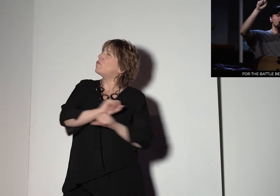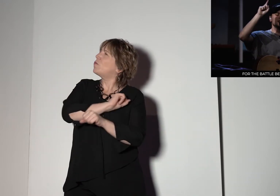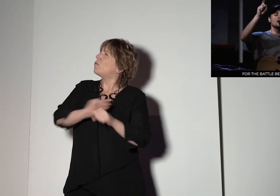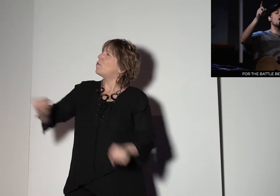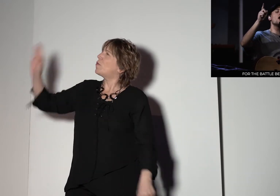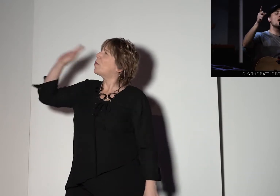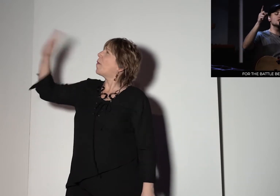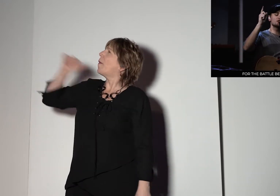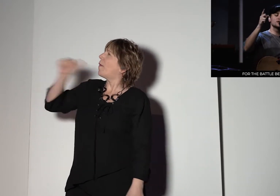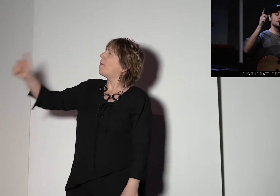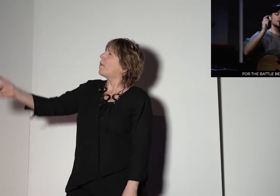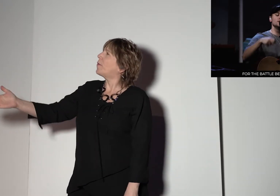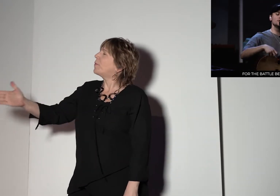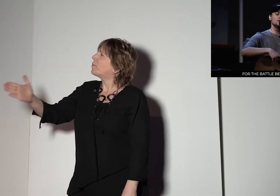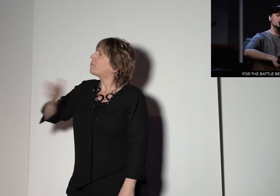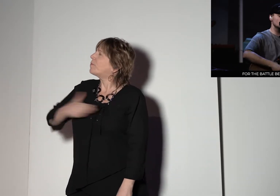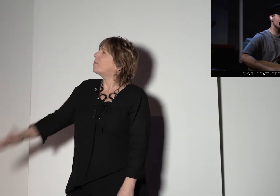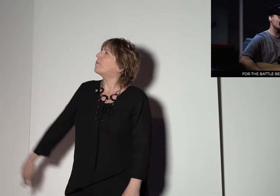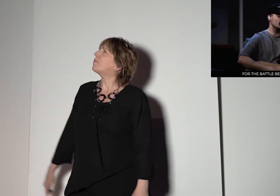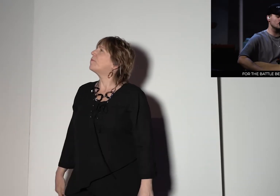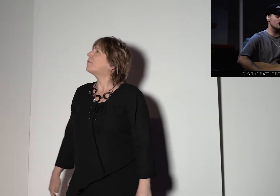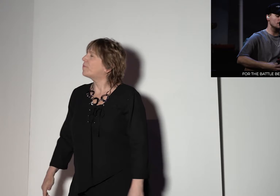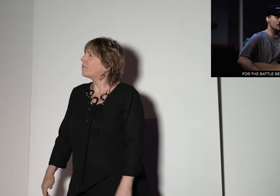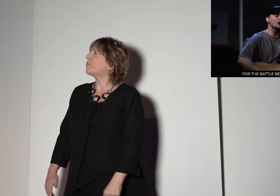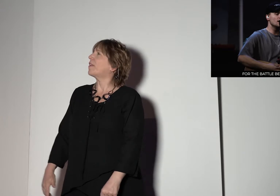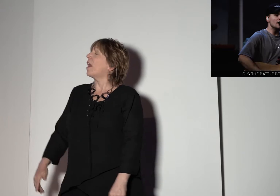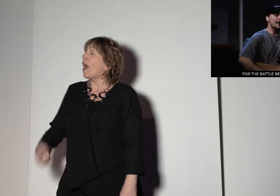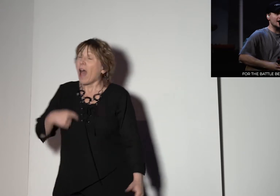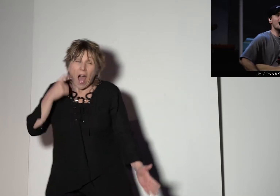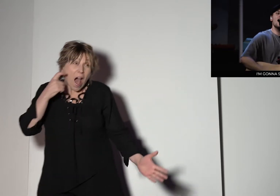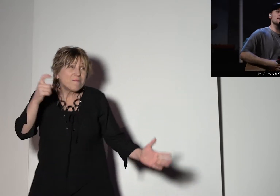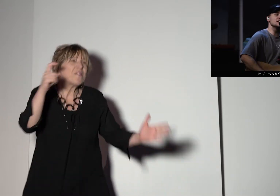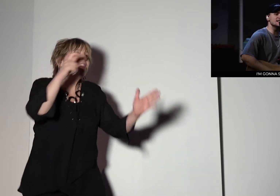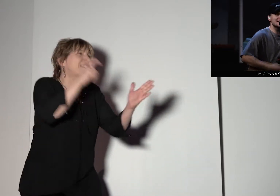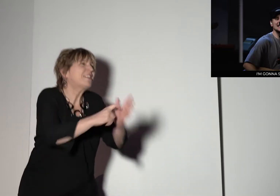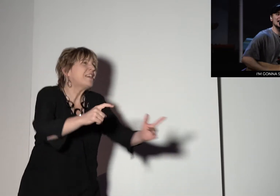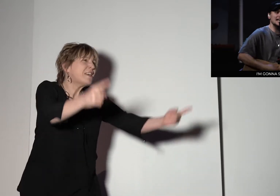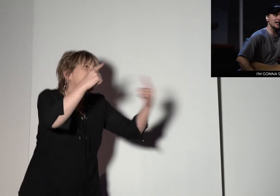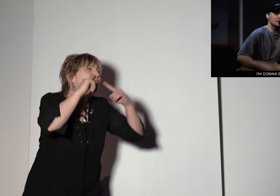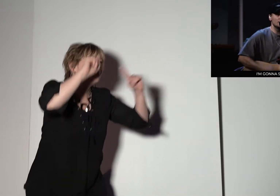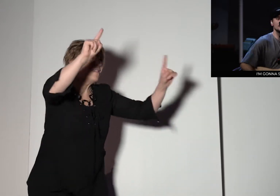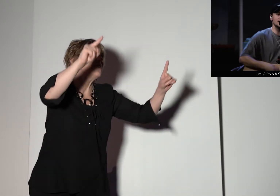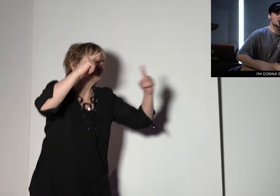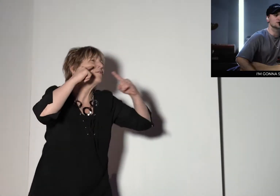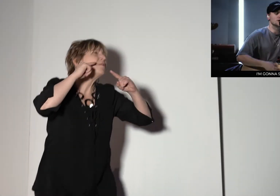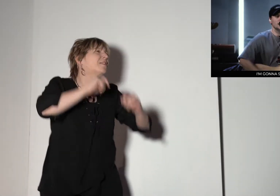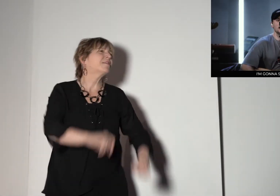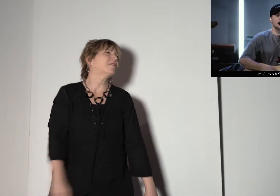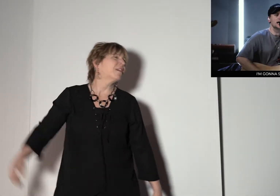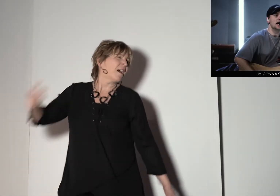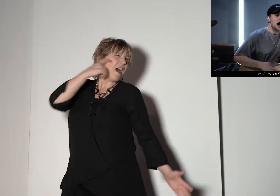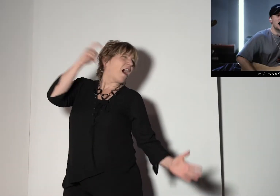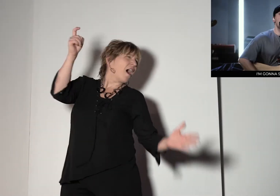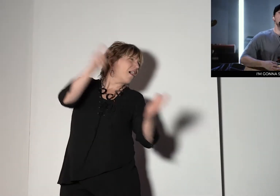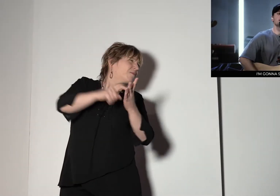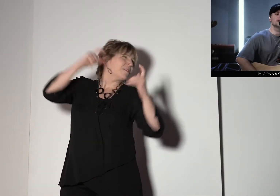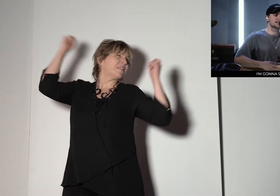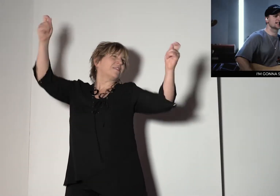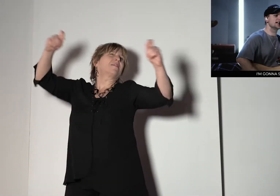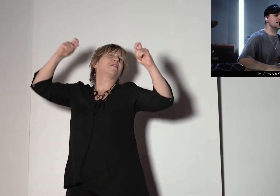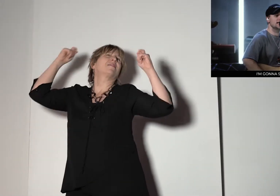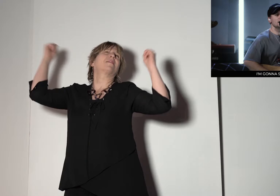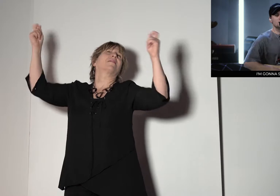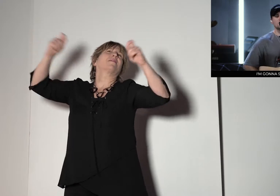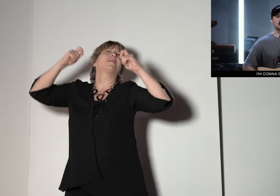battle belongs to you, Lord. And I'm gonna see victory. I'm